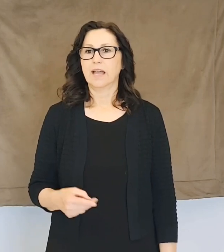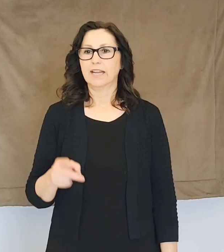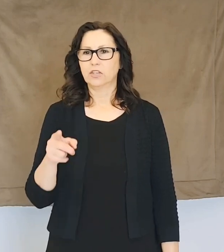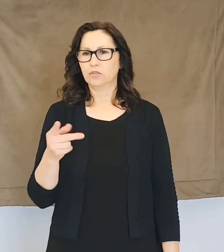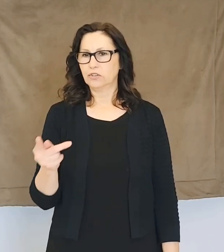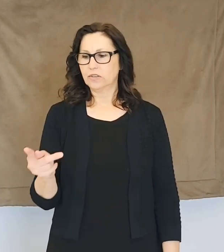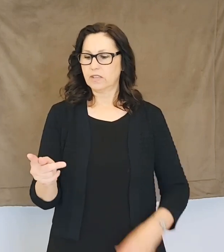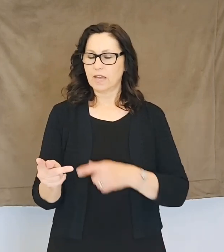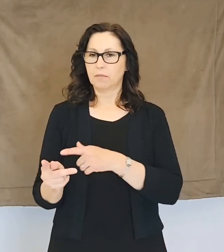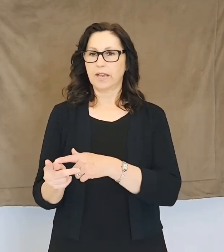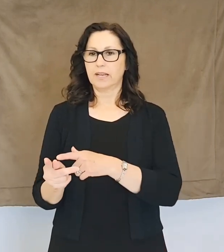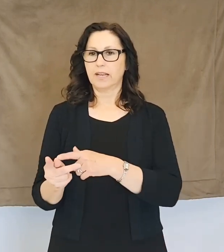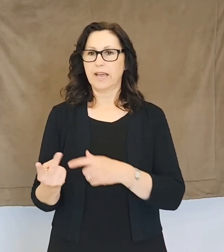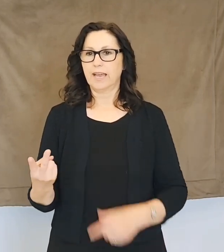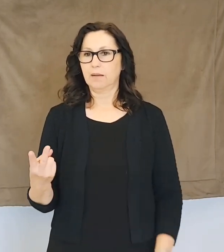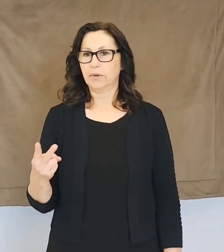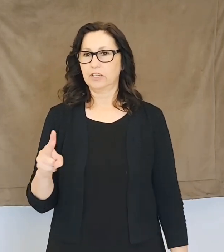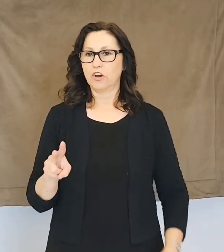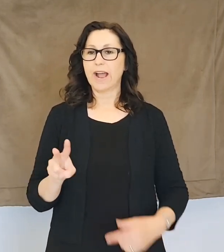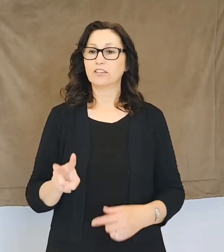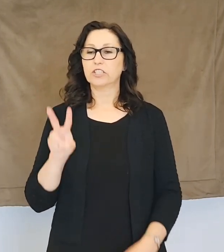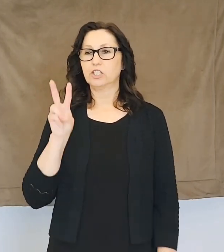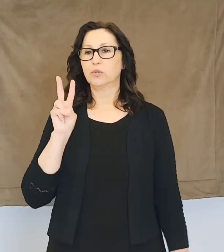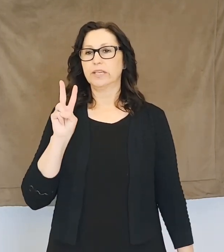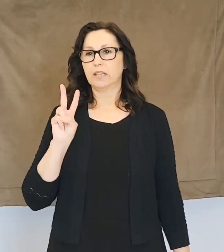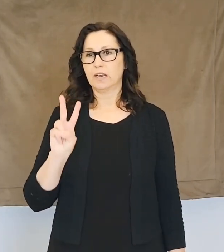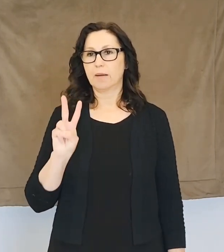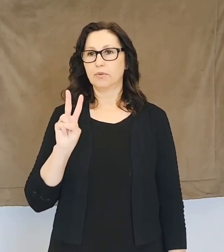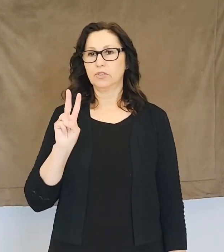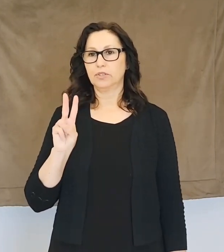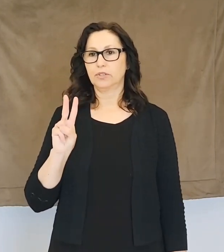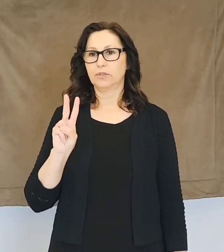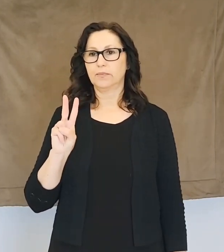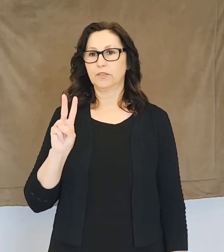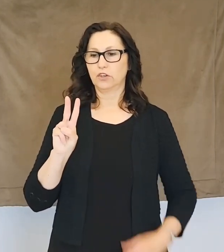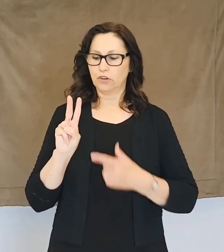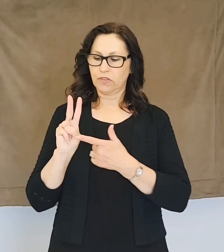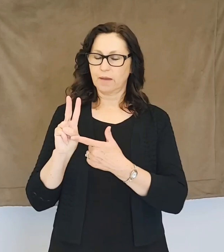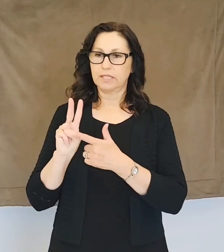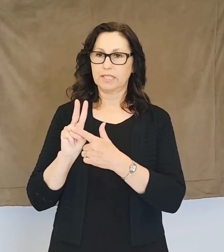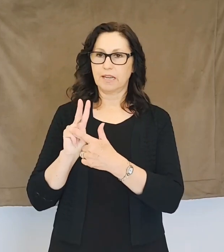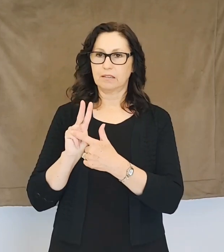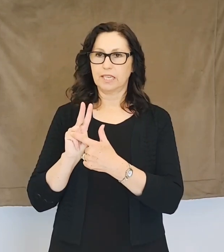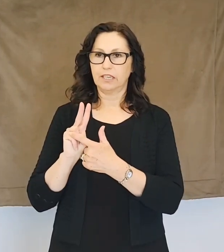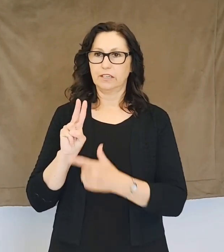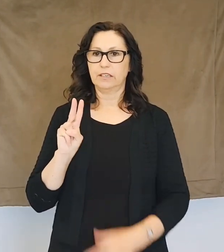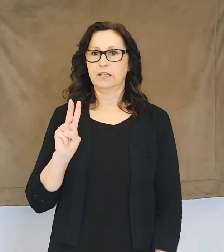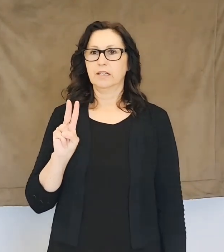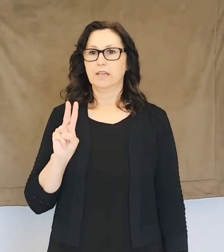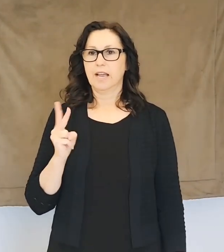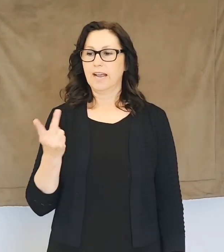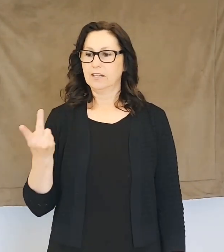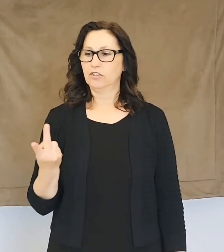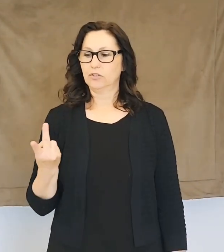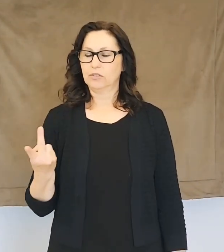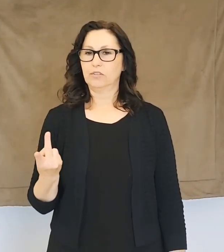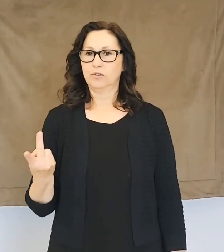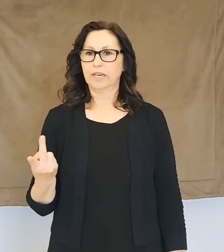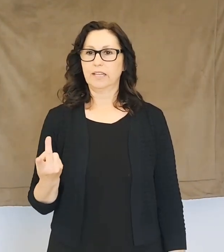Enjoy. And don't do the thumb like a K, but you're actually doing the number 2. So your thumb is down here, and you're just doing like